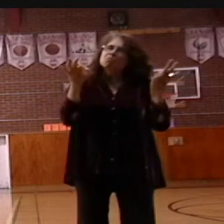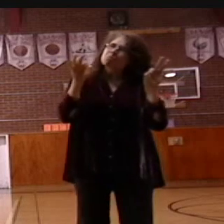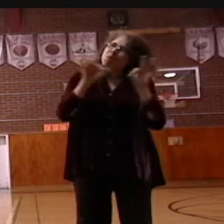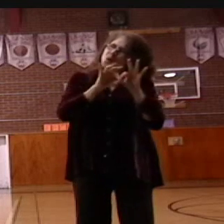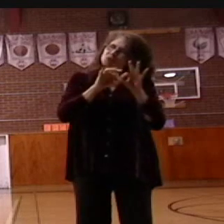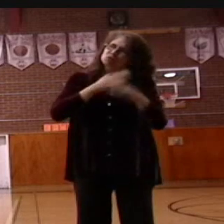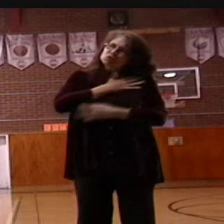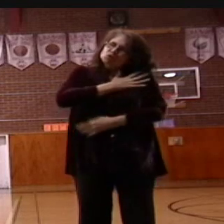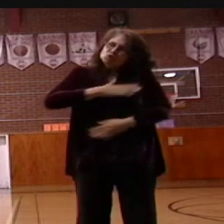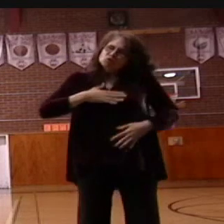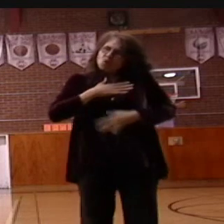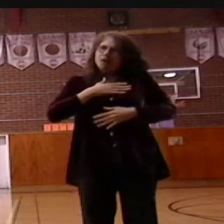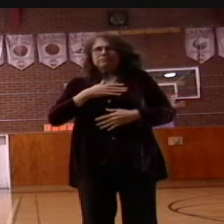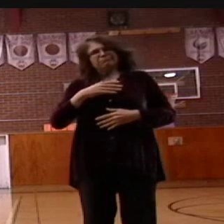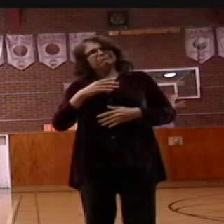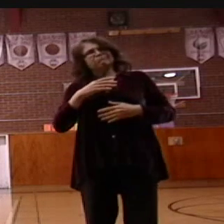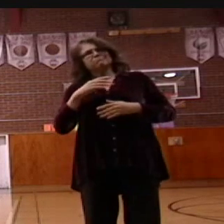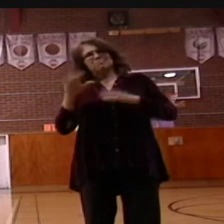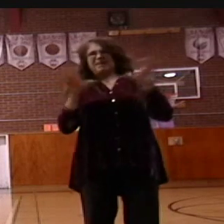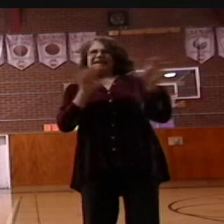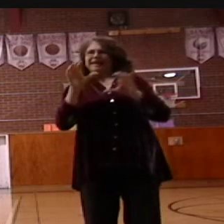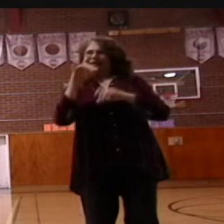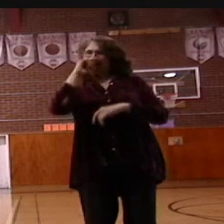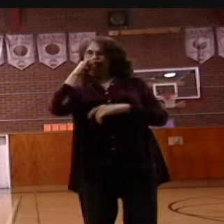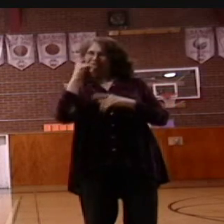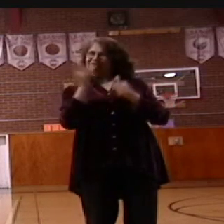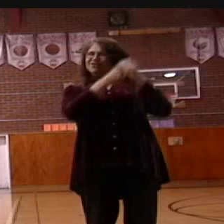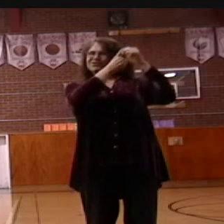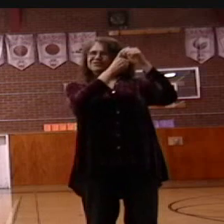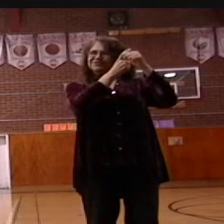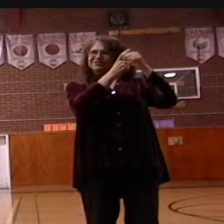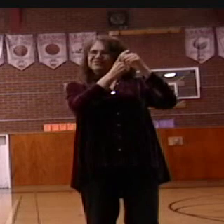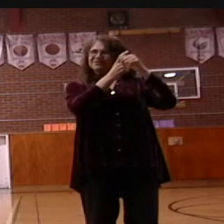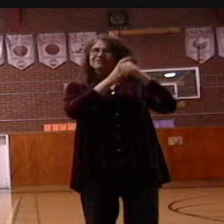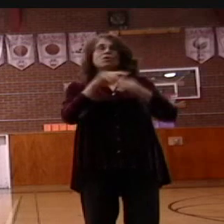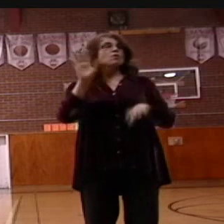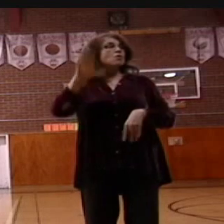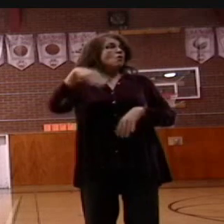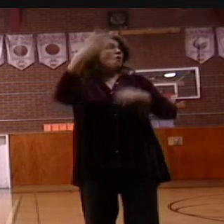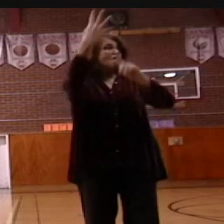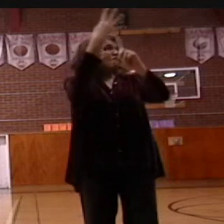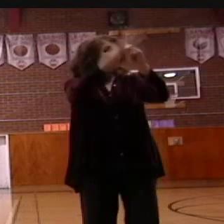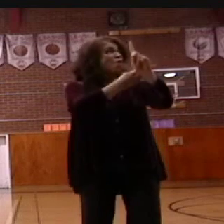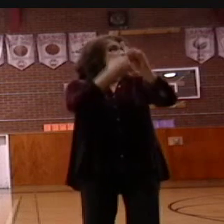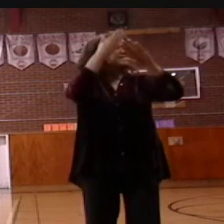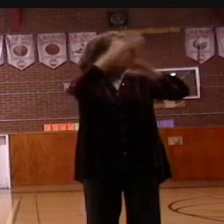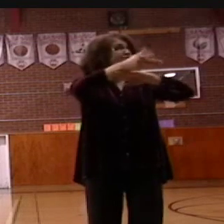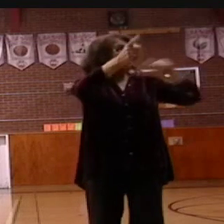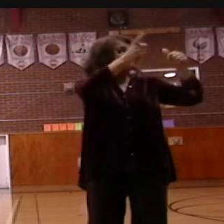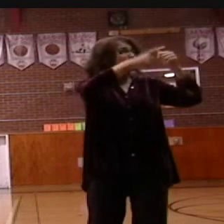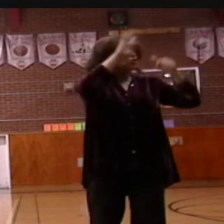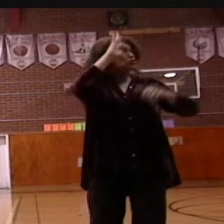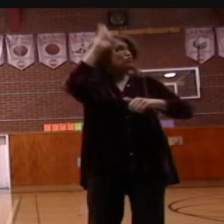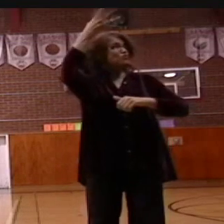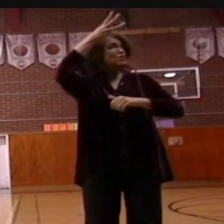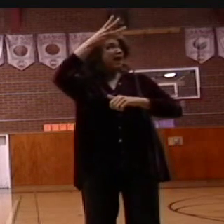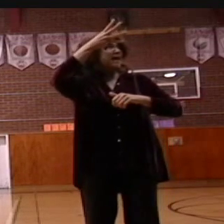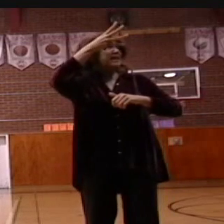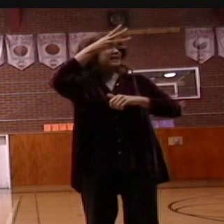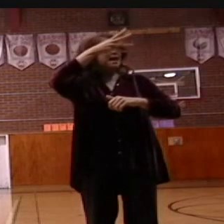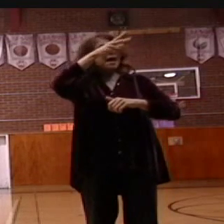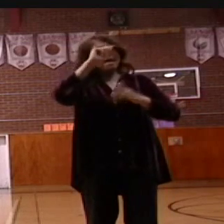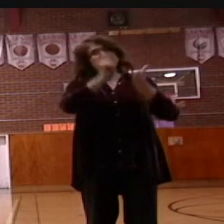Most businesses have more than one product. It was about four months after I first created Pencil Bugs that I added laminated